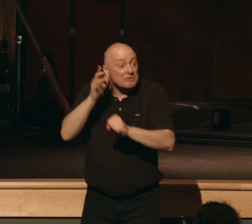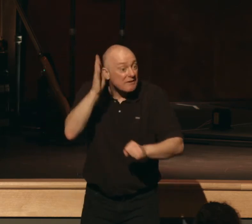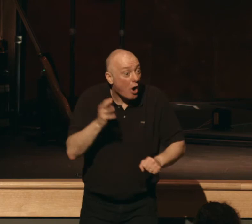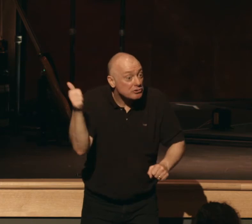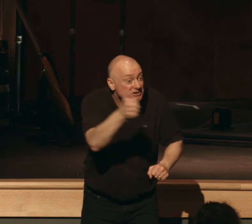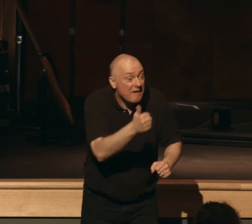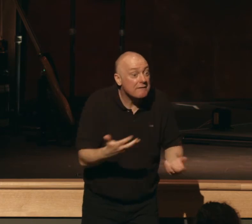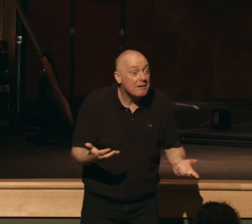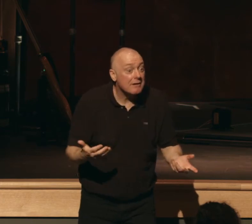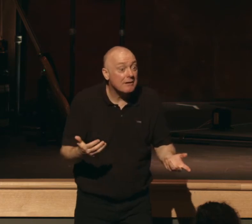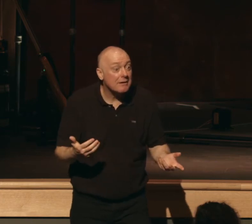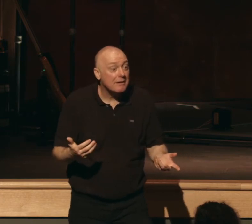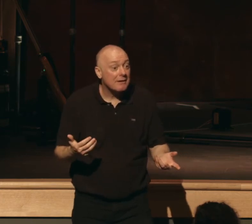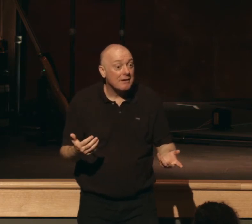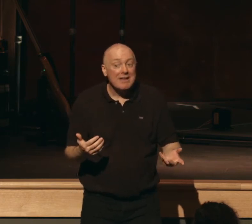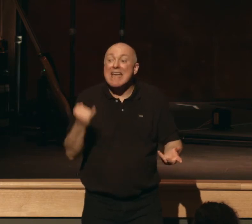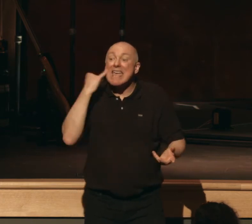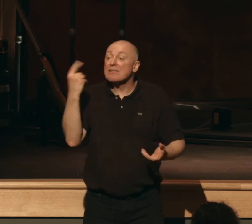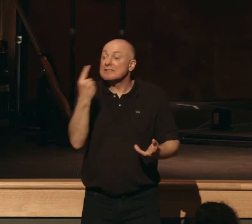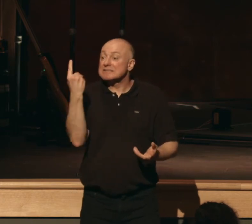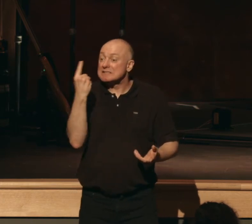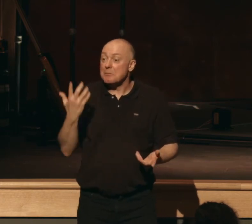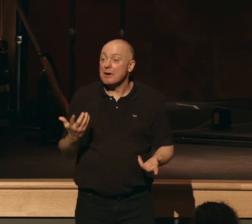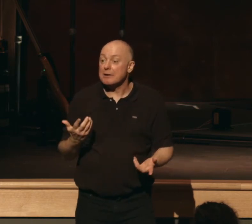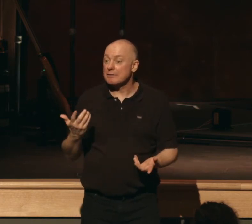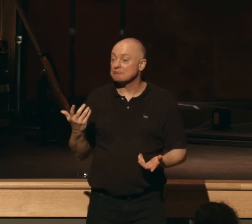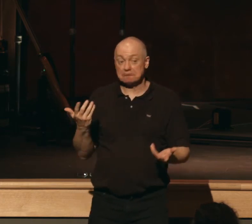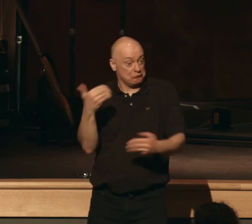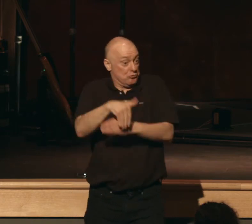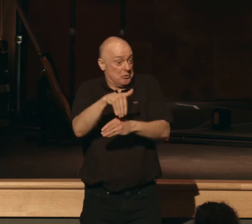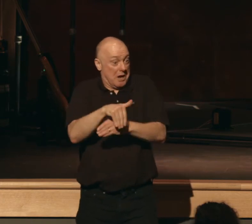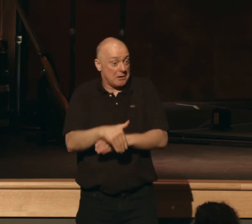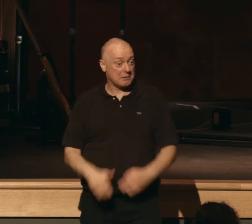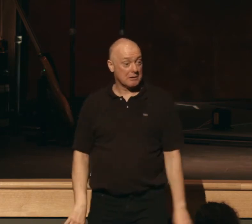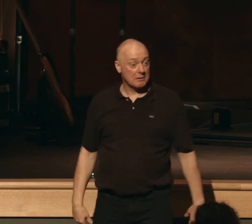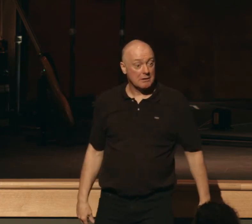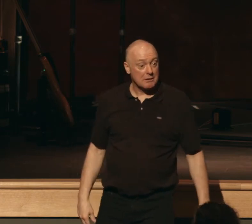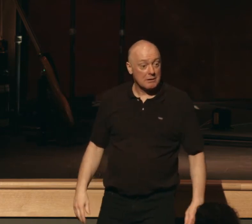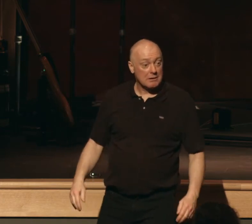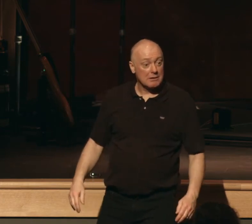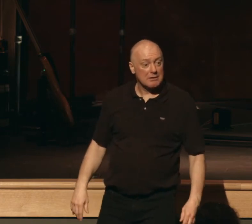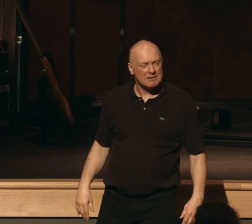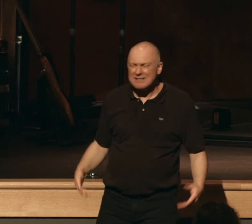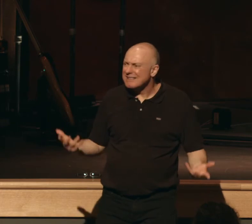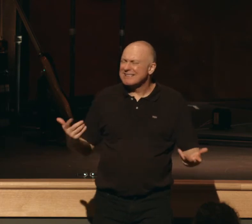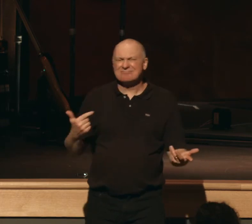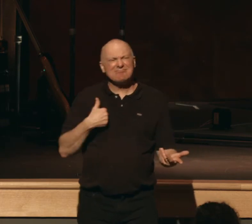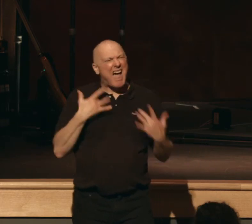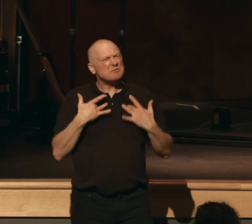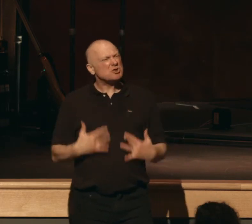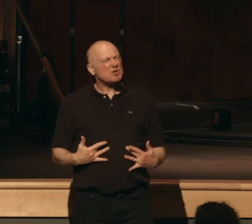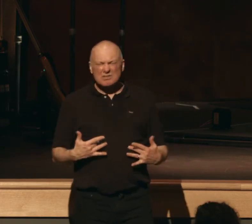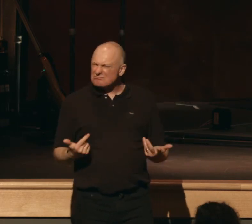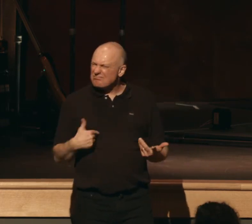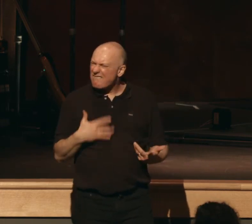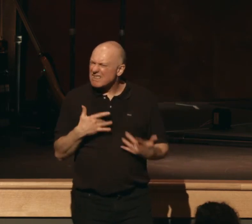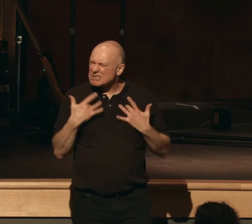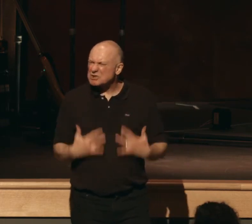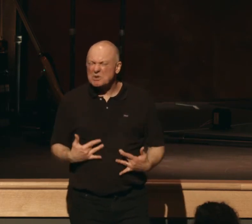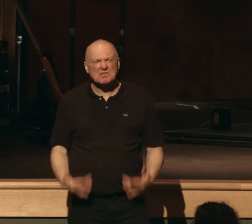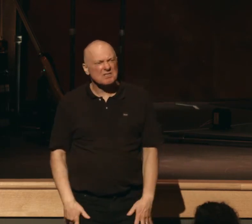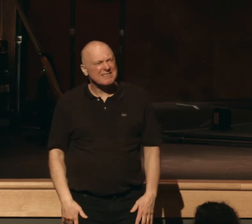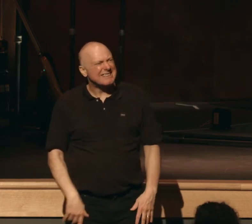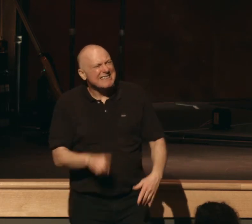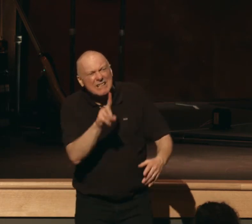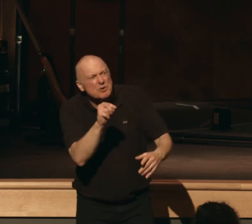God? What if somebody came up to you, even here tonight, and said, hey, brother, hey, sister, I'm so discouraged.